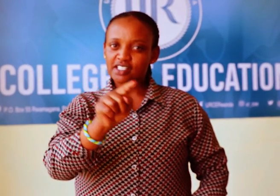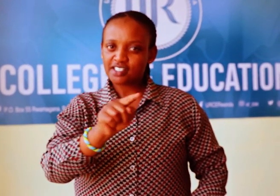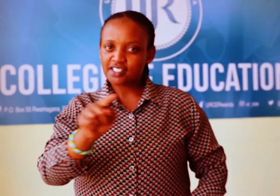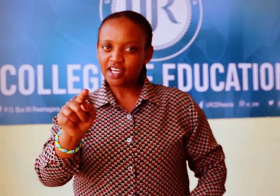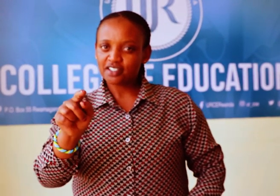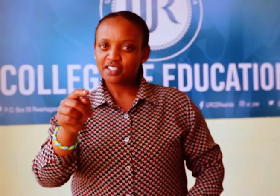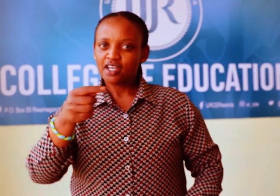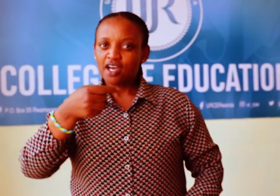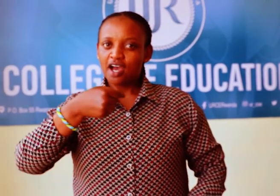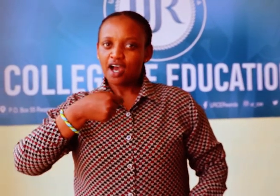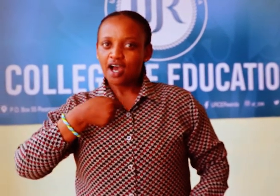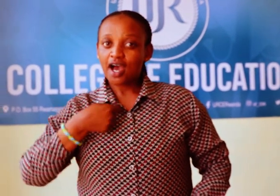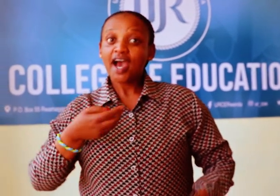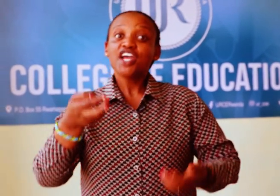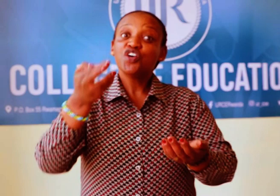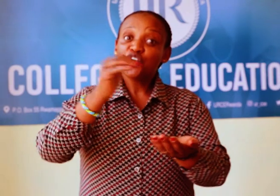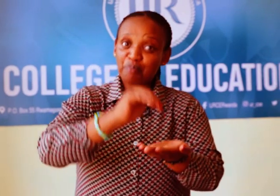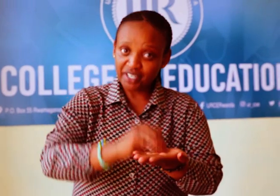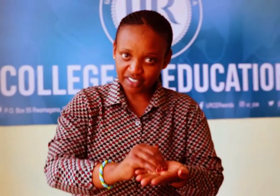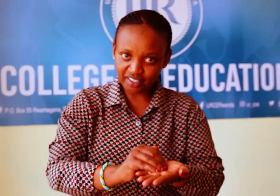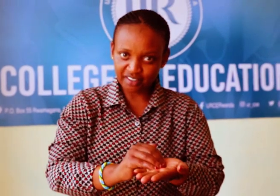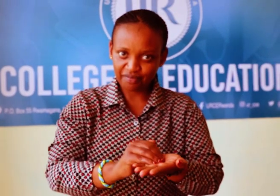Z. I repeat.